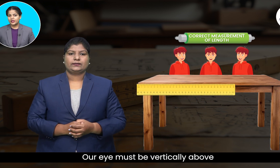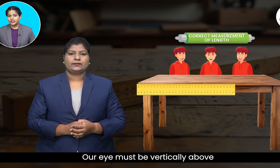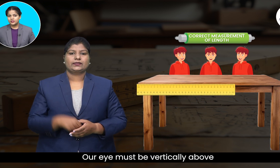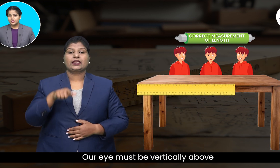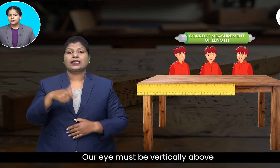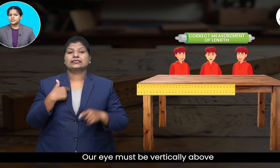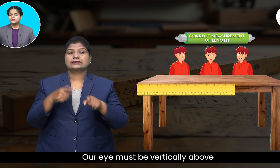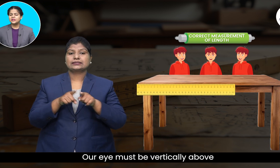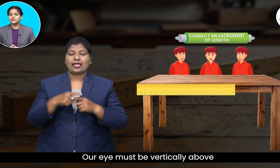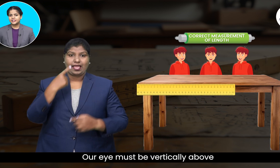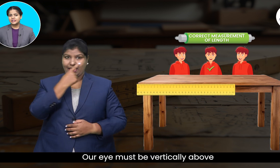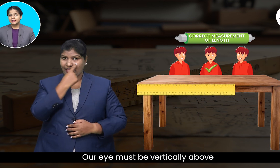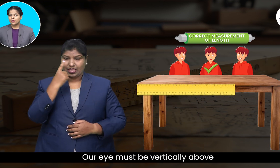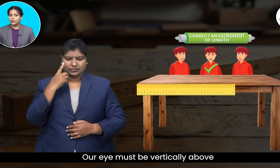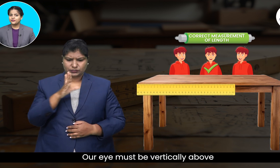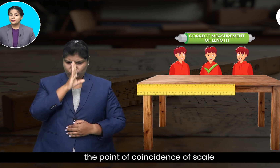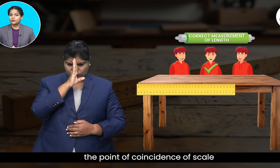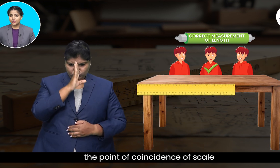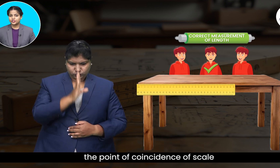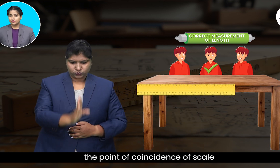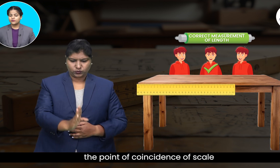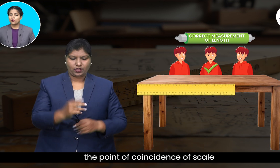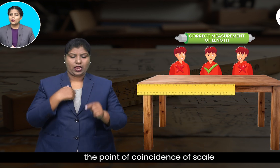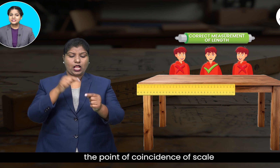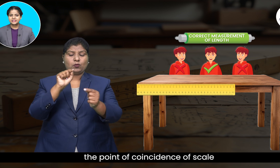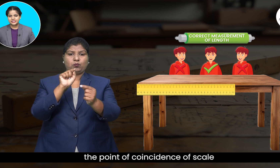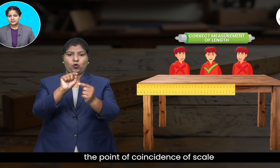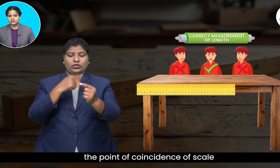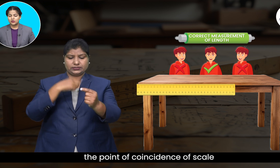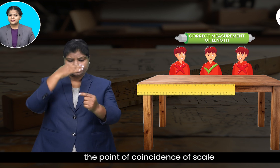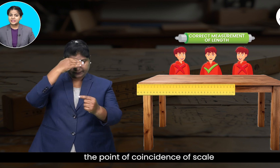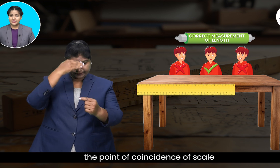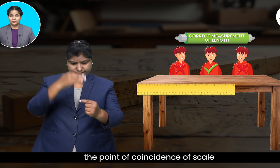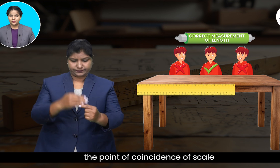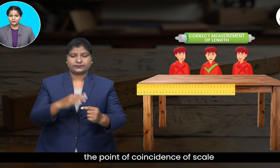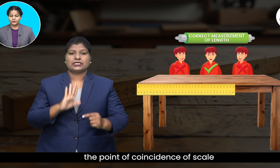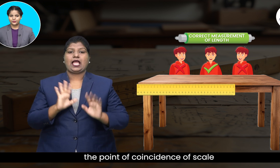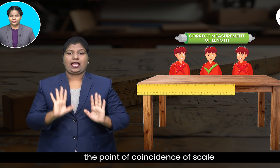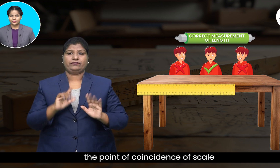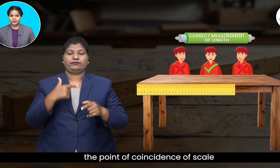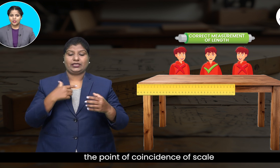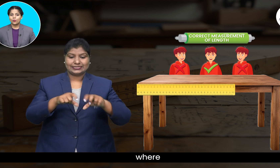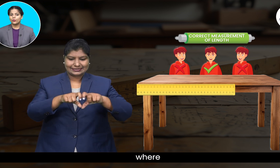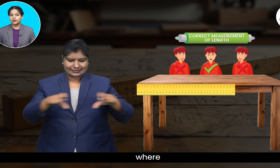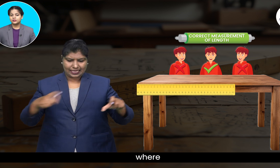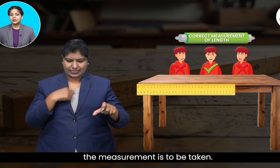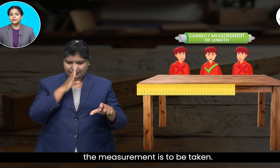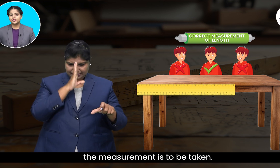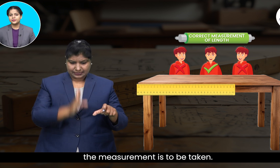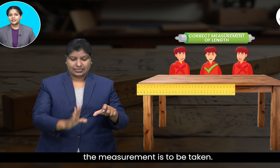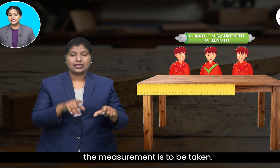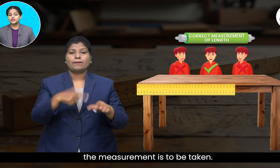Our eye must be vertically above the point of coincidence of scale, where